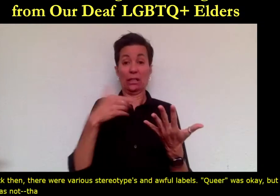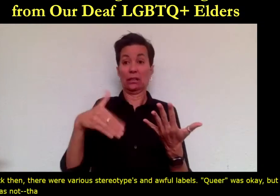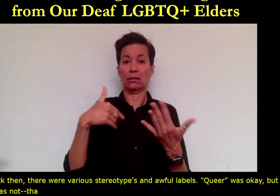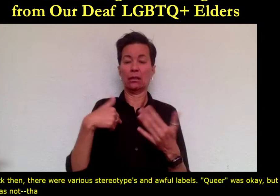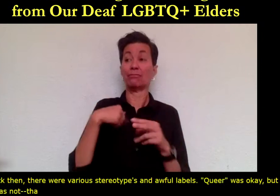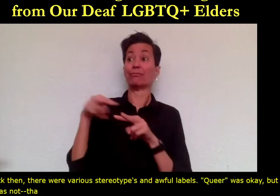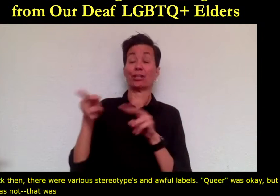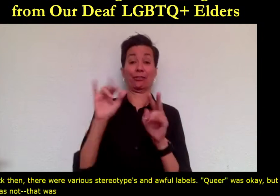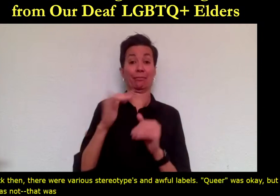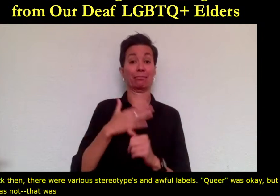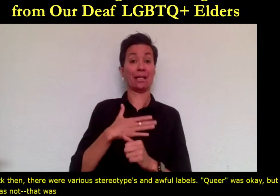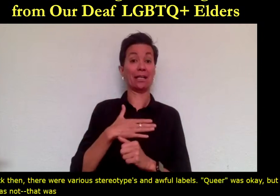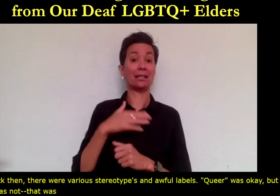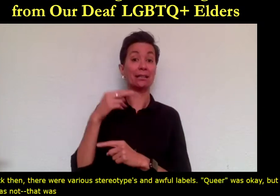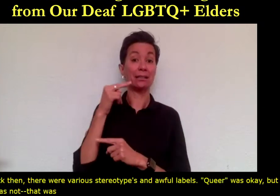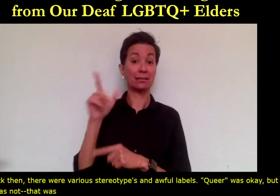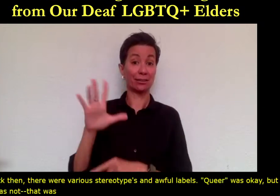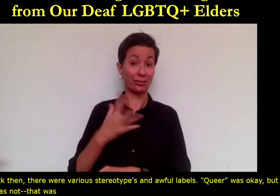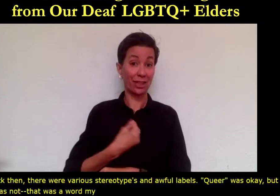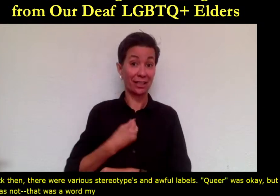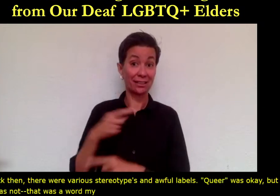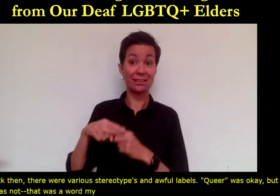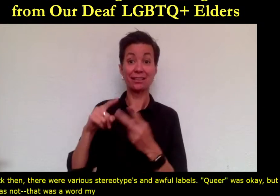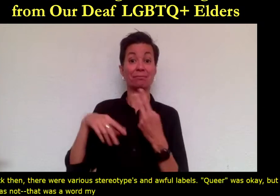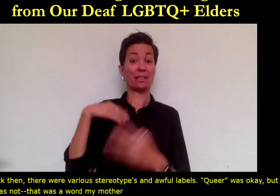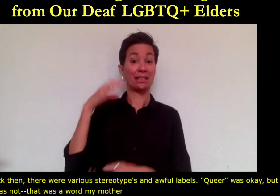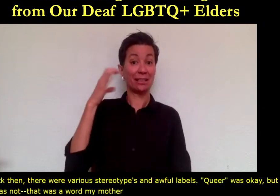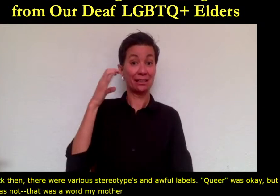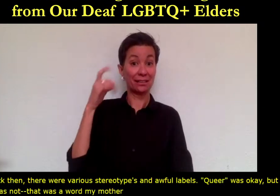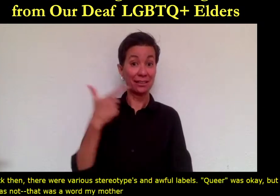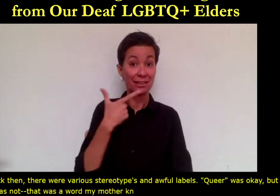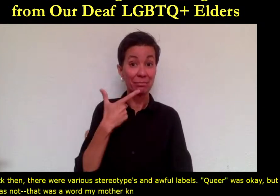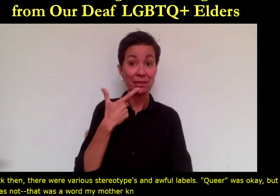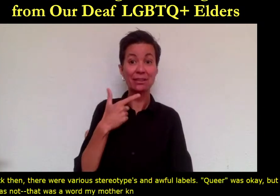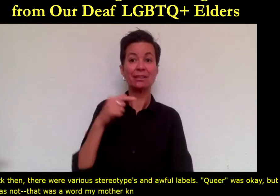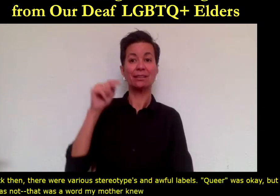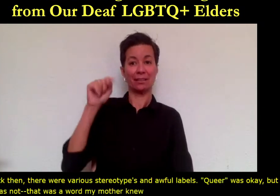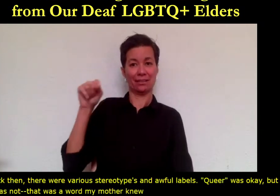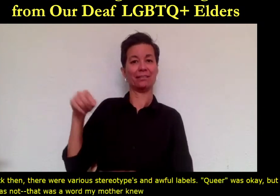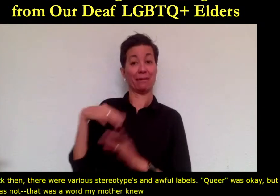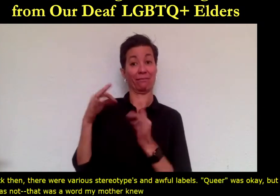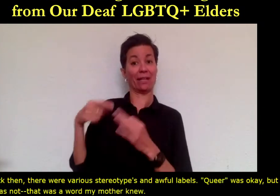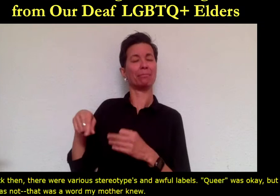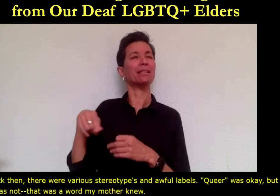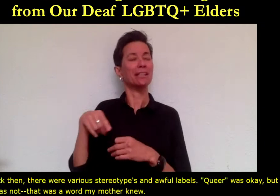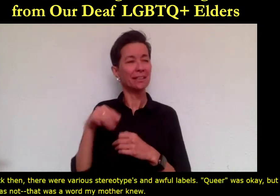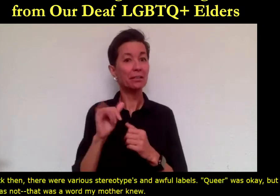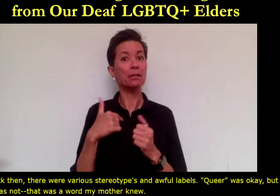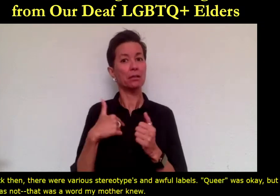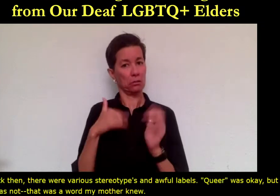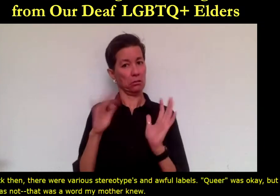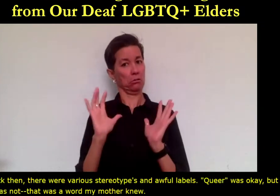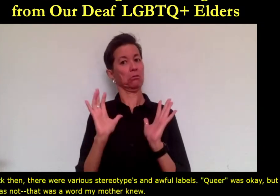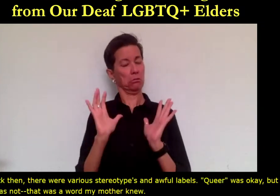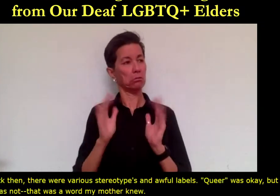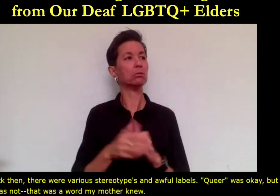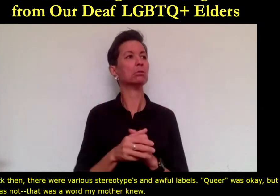i have a cousin who's lesbian i have a niece who's trans